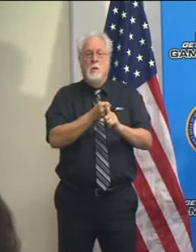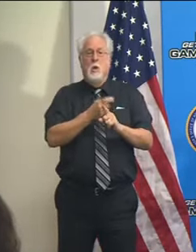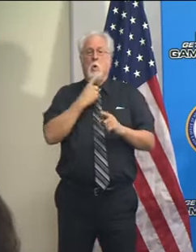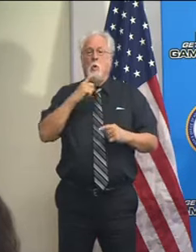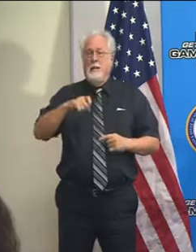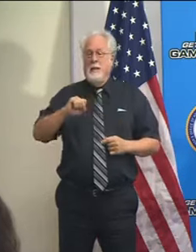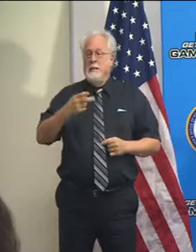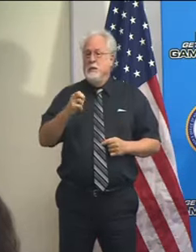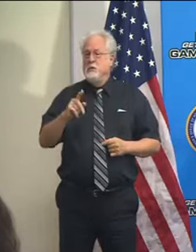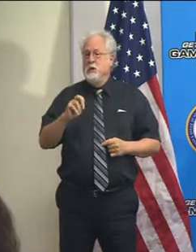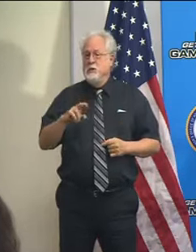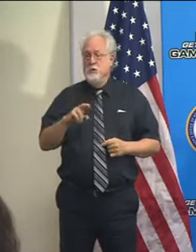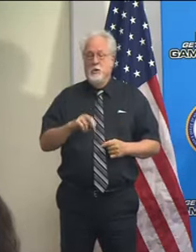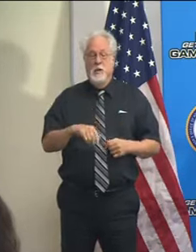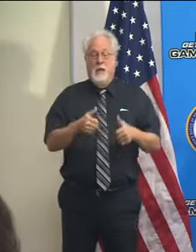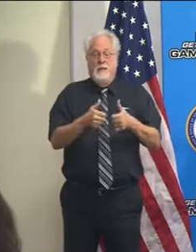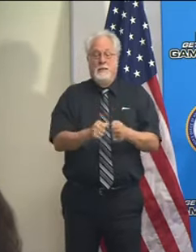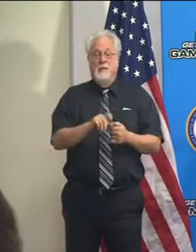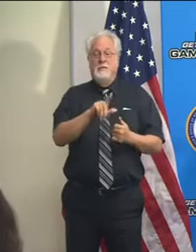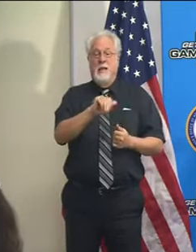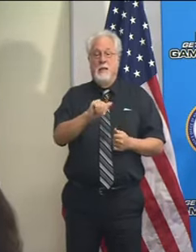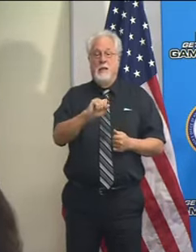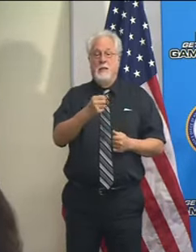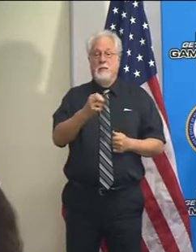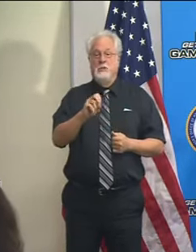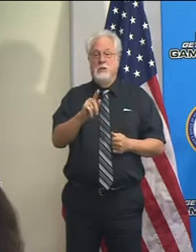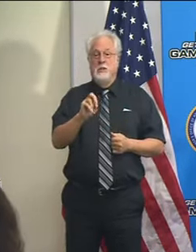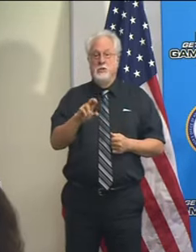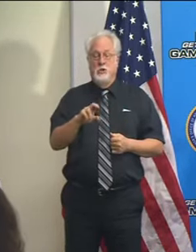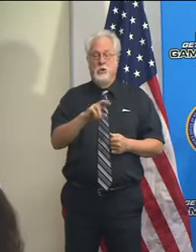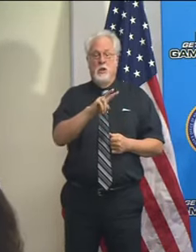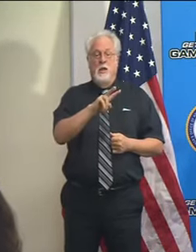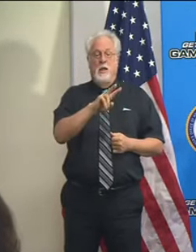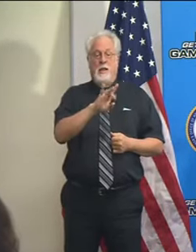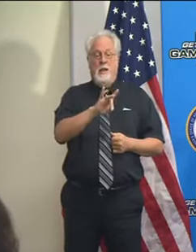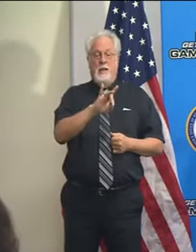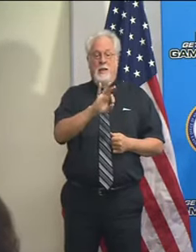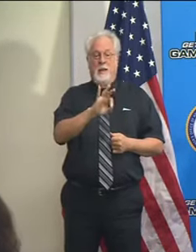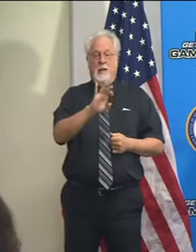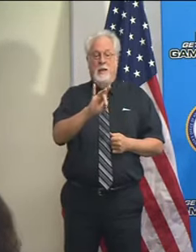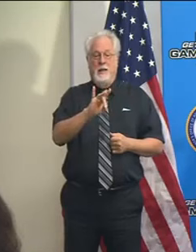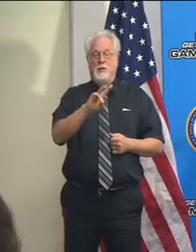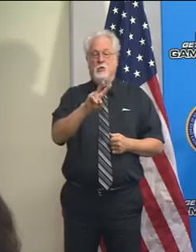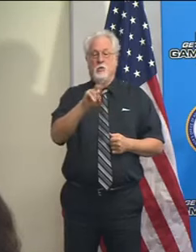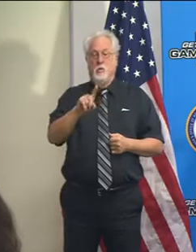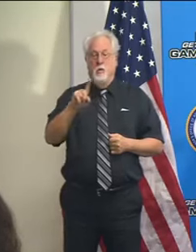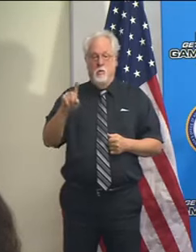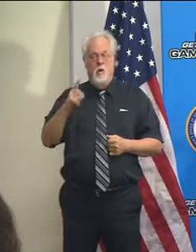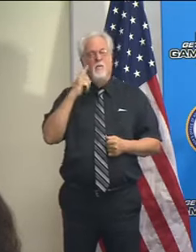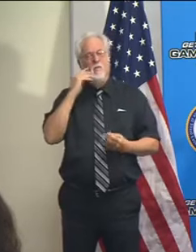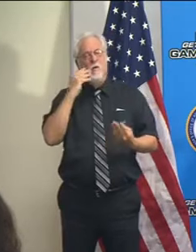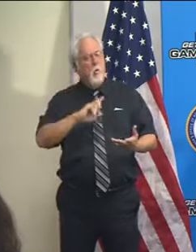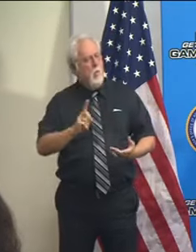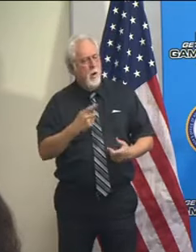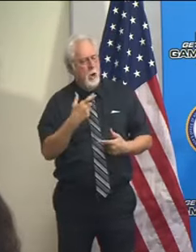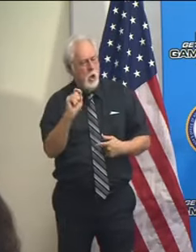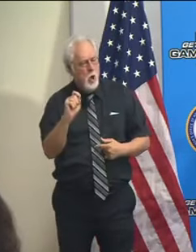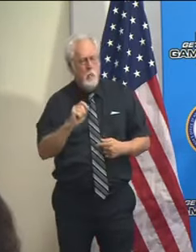shelter to text LA Shelter to 898-211. for information about where to